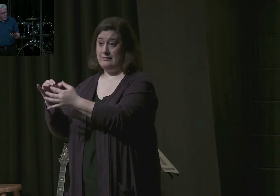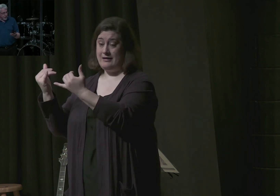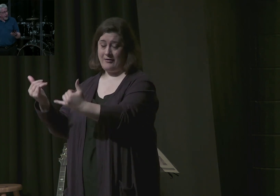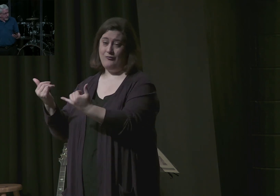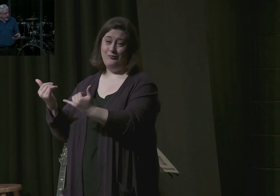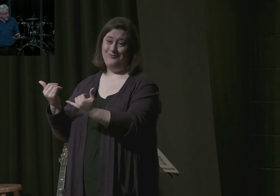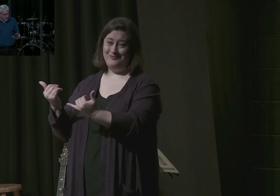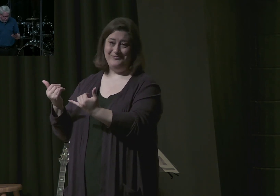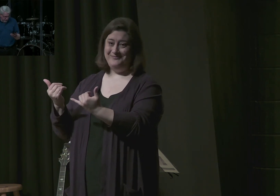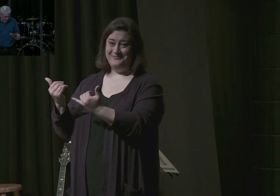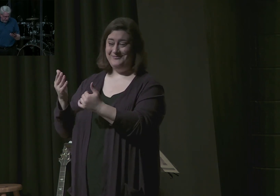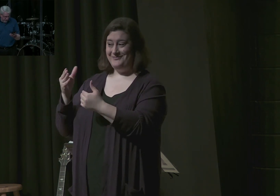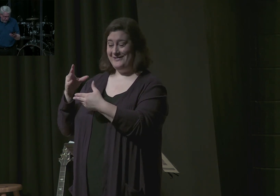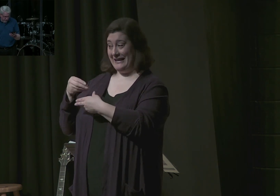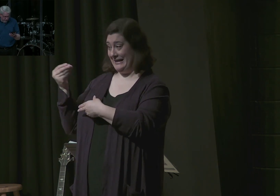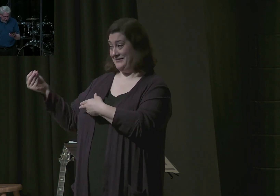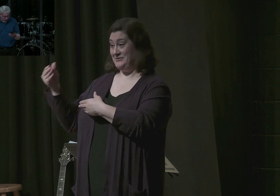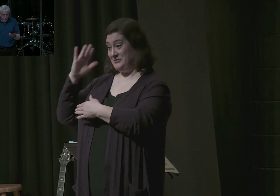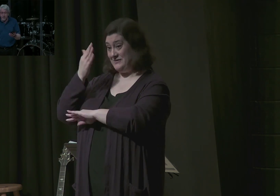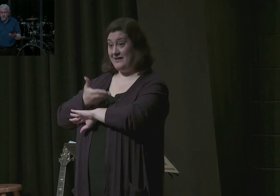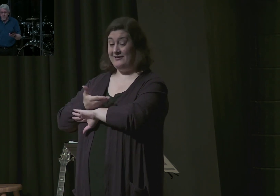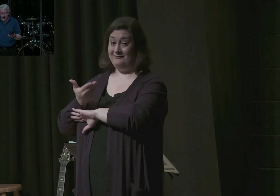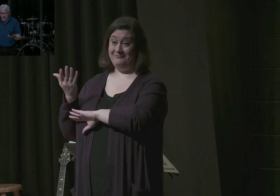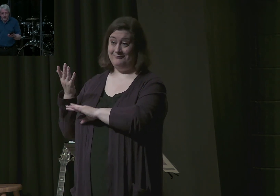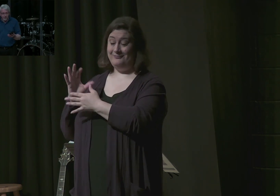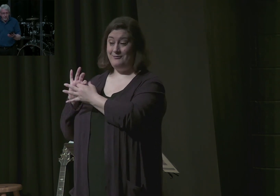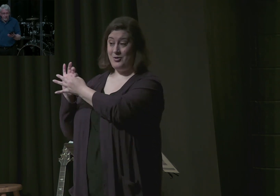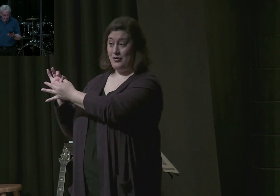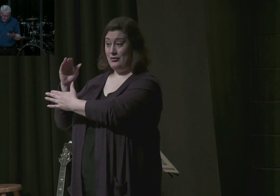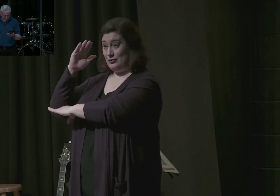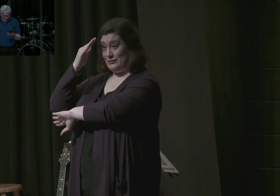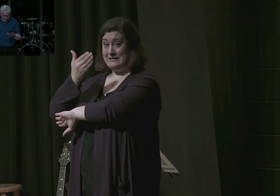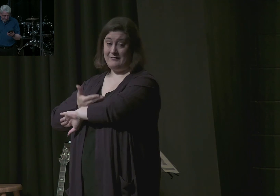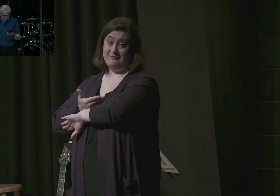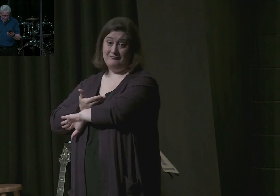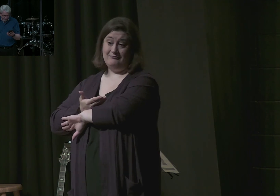longer Laban's sheep or goats.